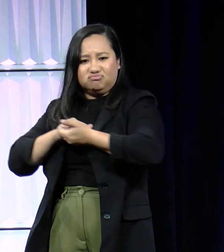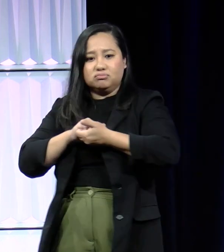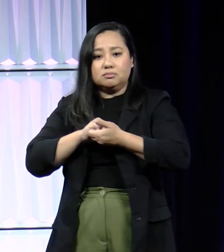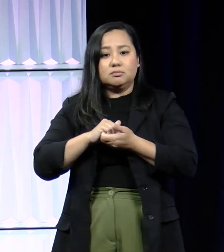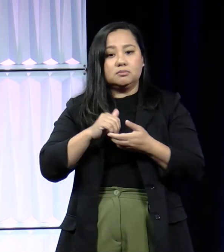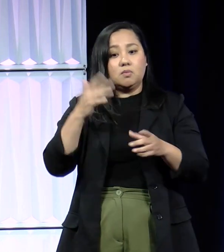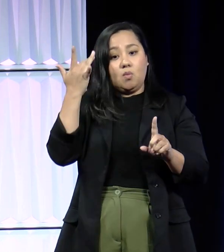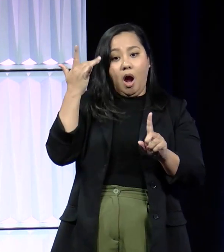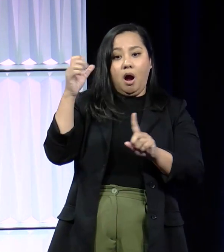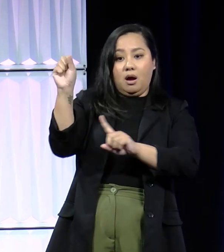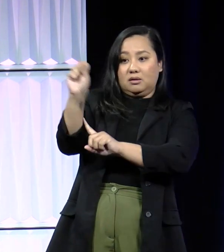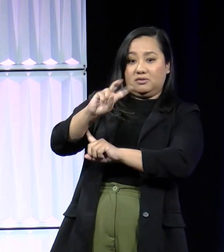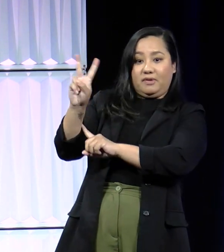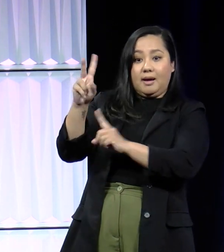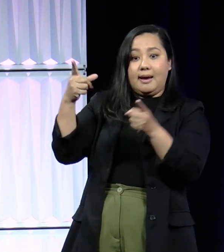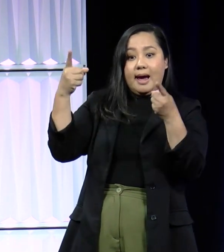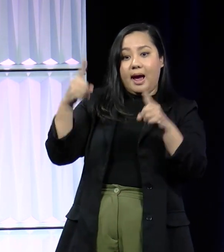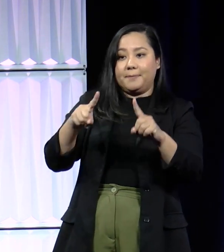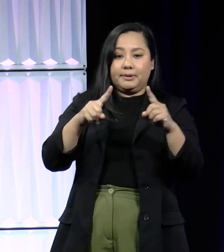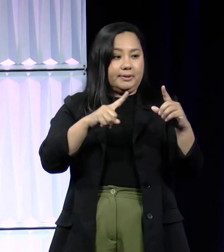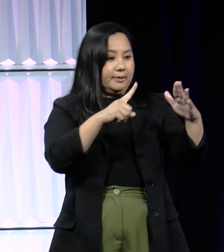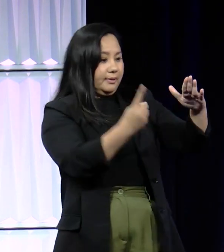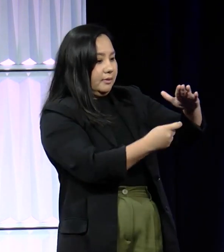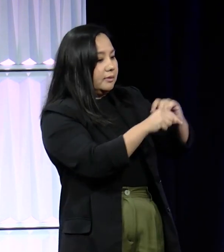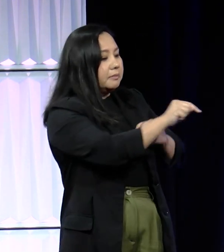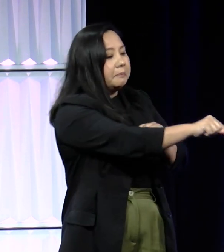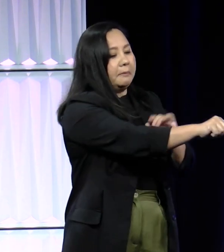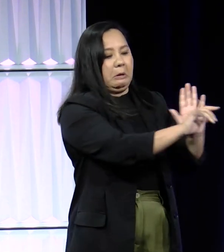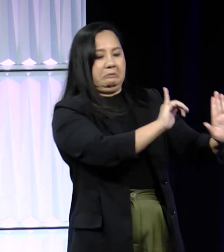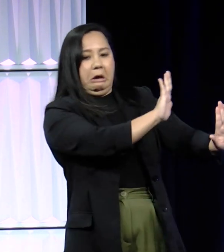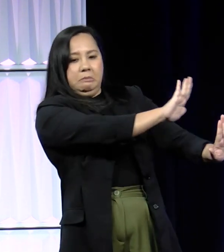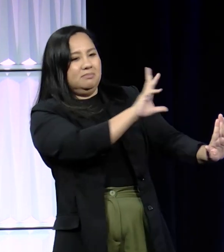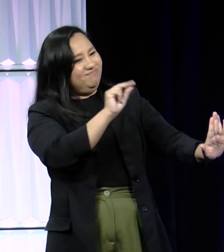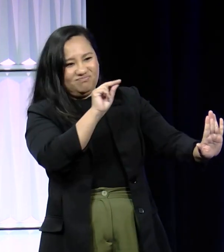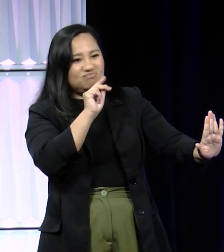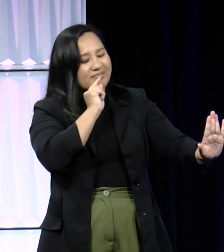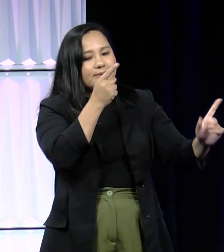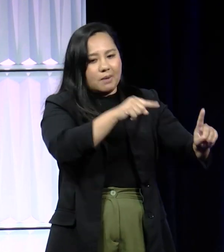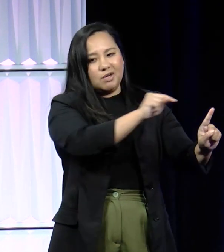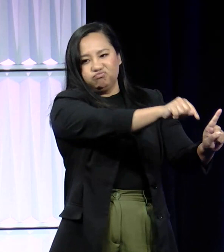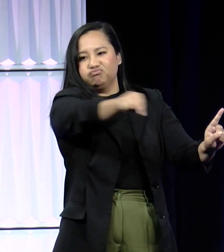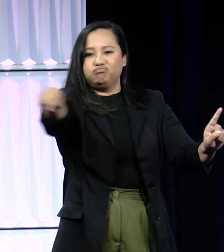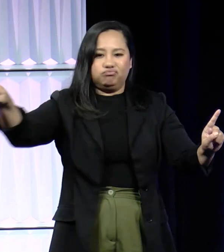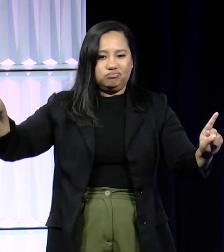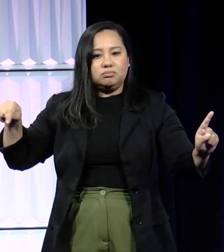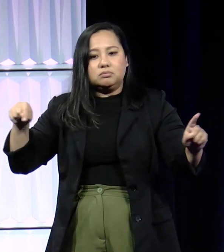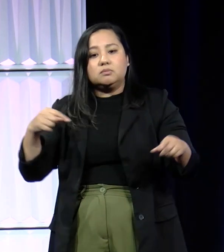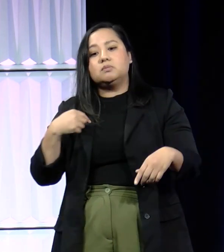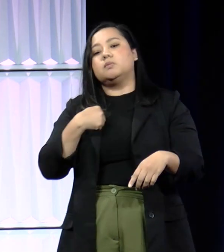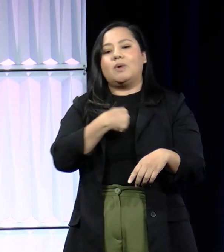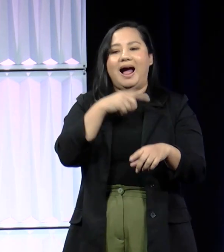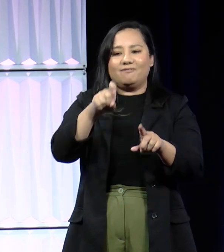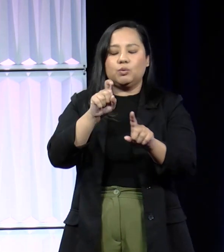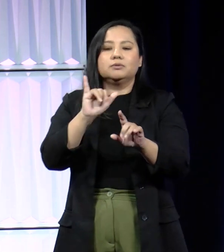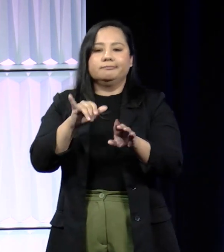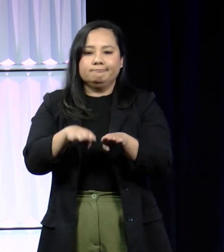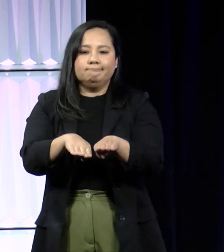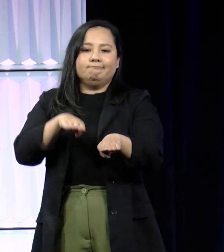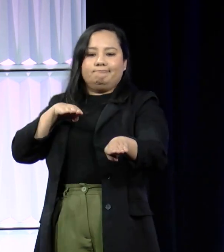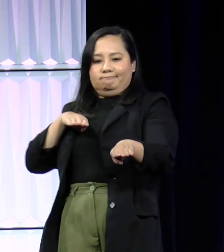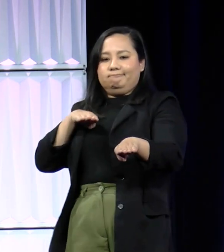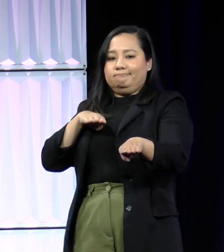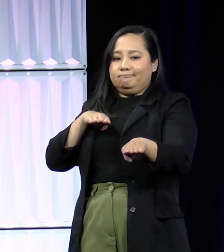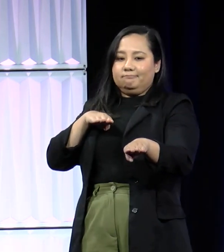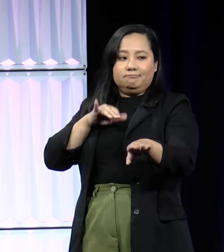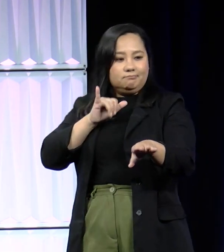silo. We have a responsibility to step back and learn from those who are most impacted. We need to